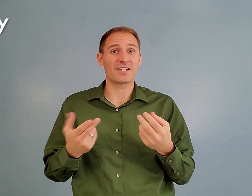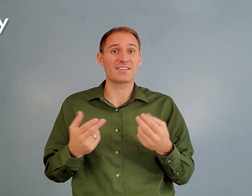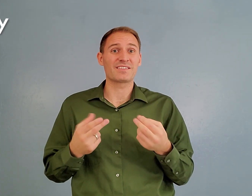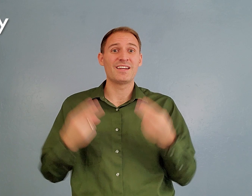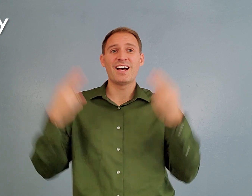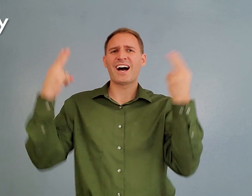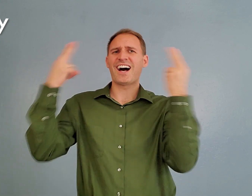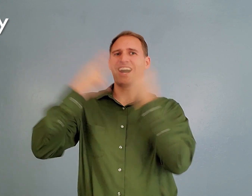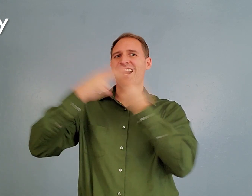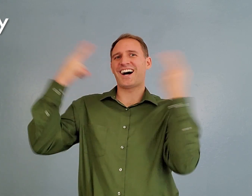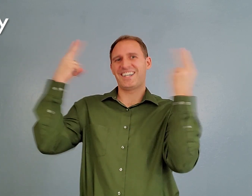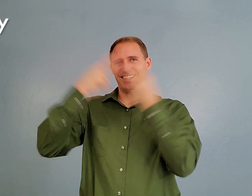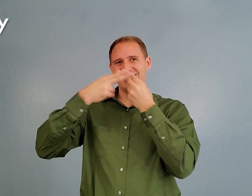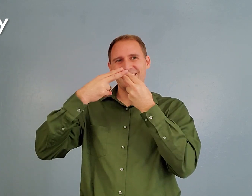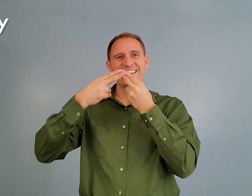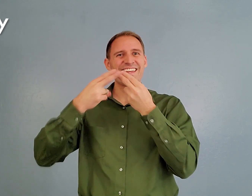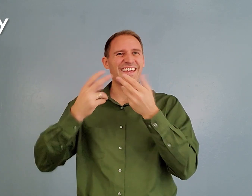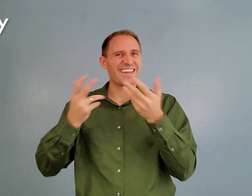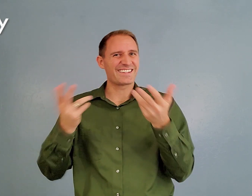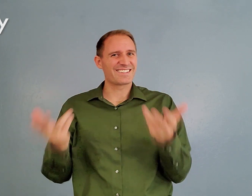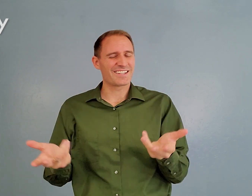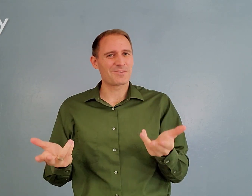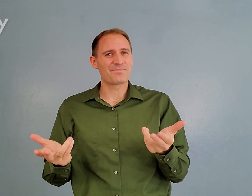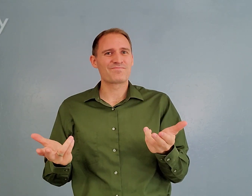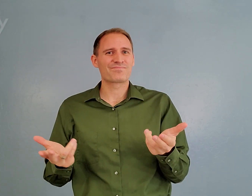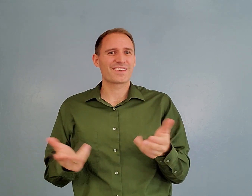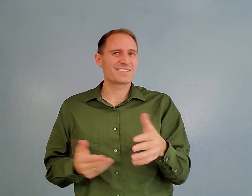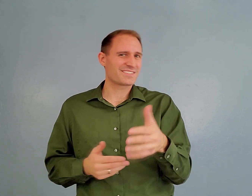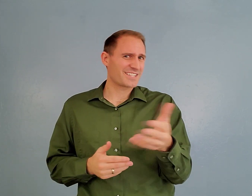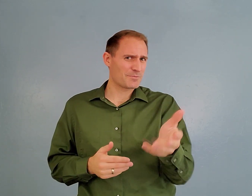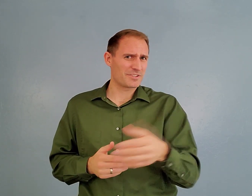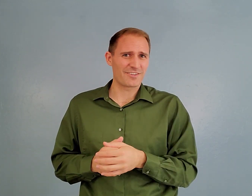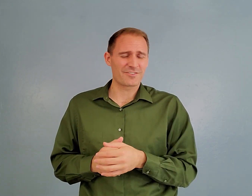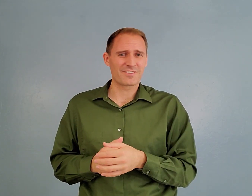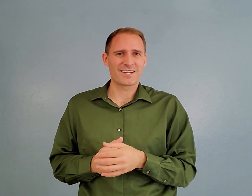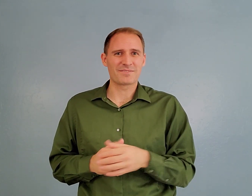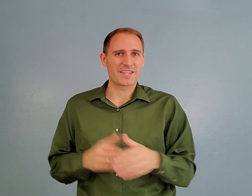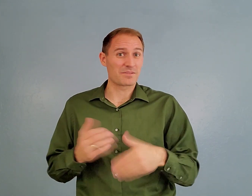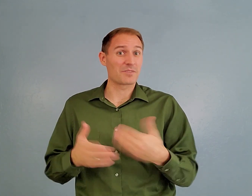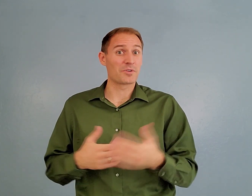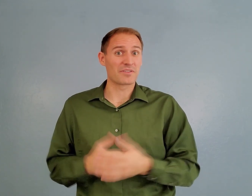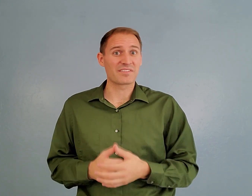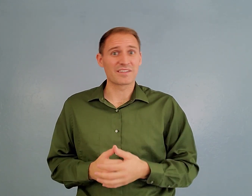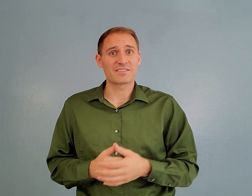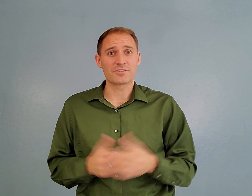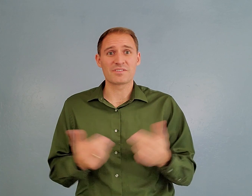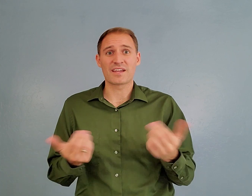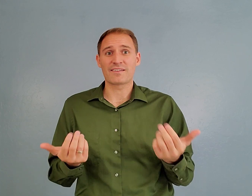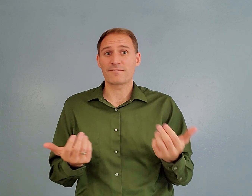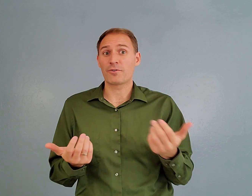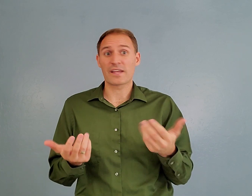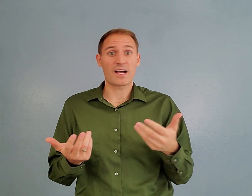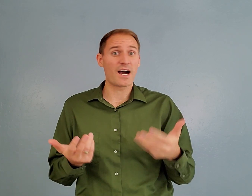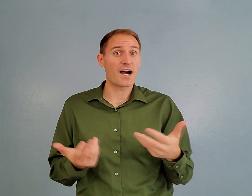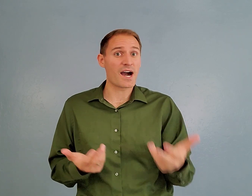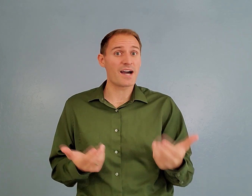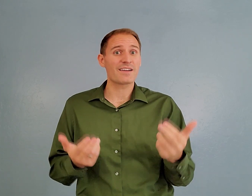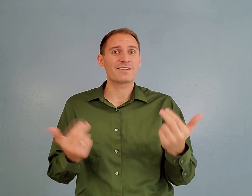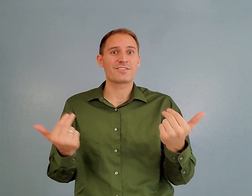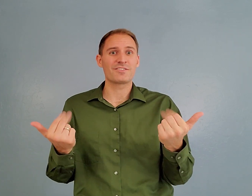hilarious. Ha. And just a couple other like little bonus signs too is for like ha, you'll